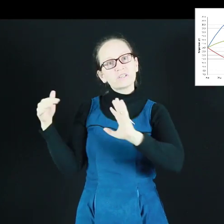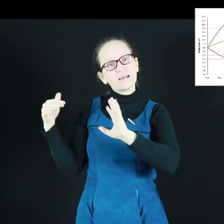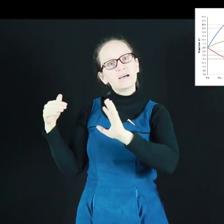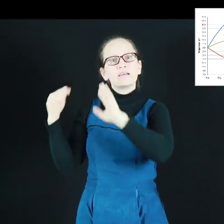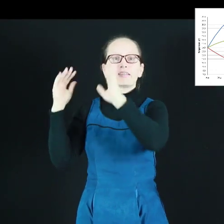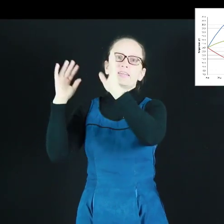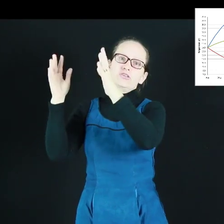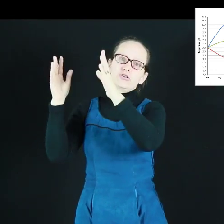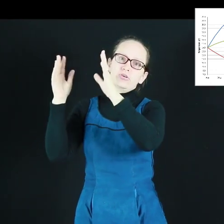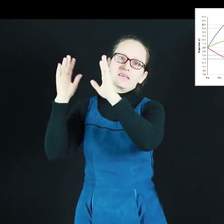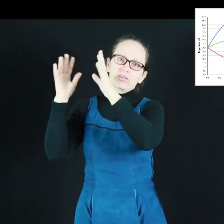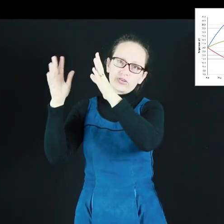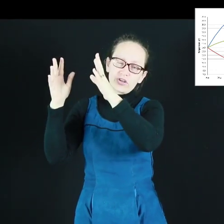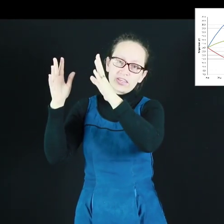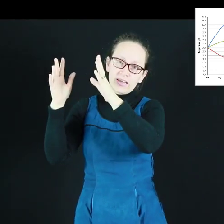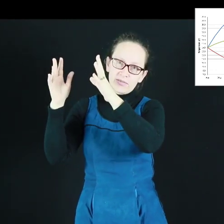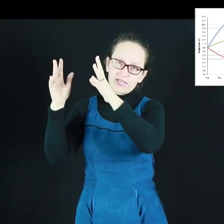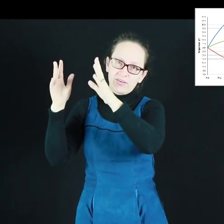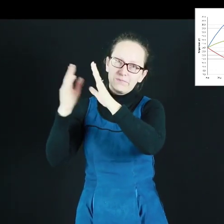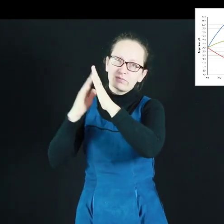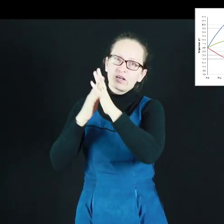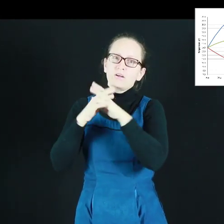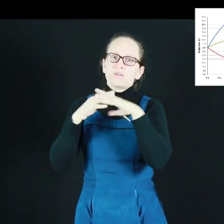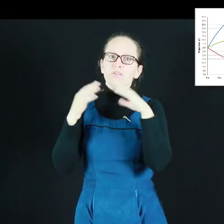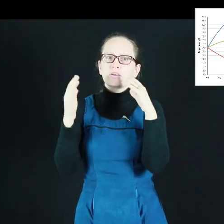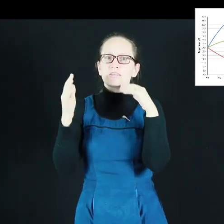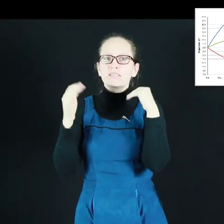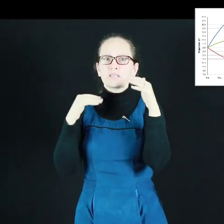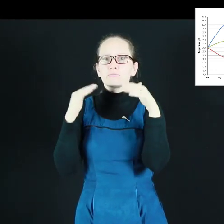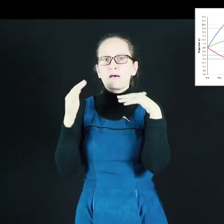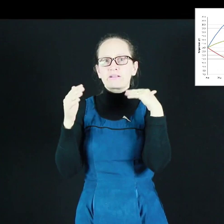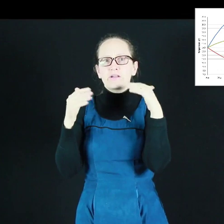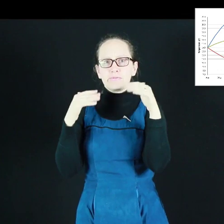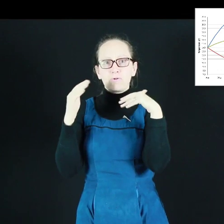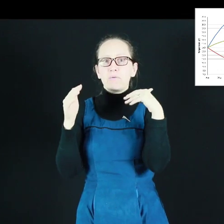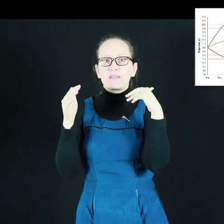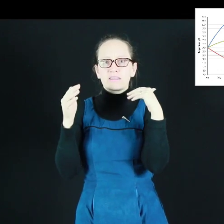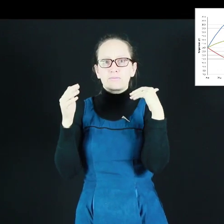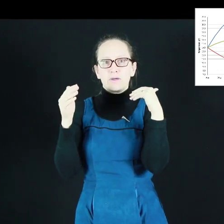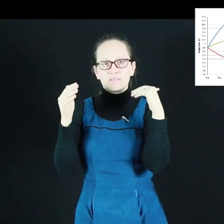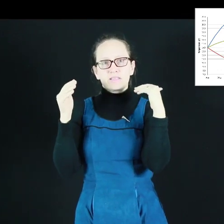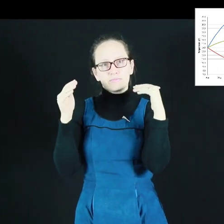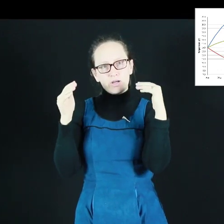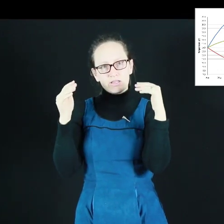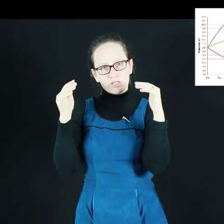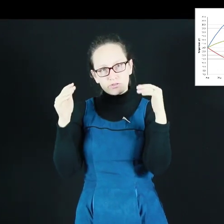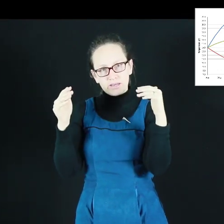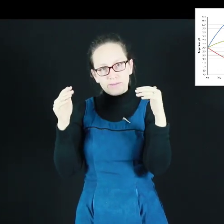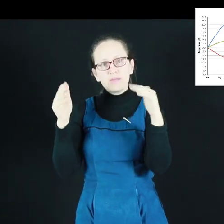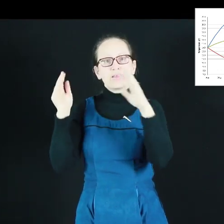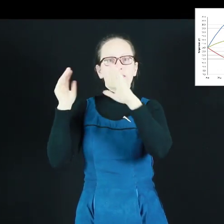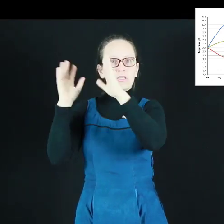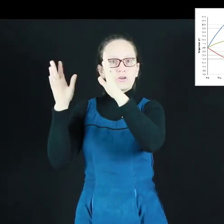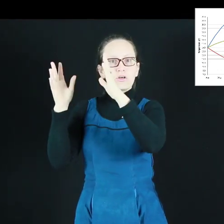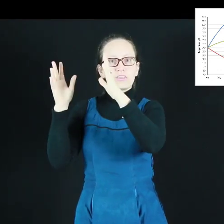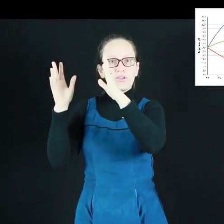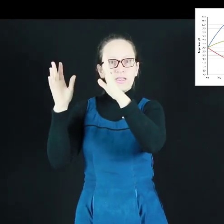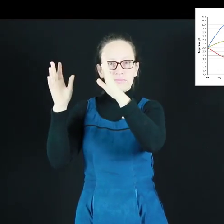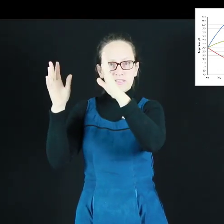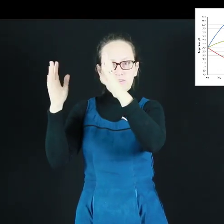water than they do in the northern hemisphere. So this is why global warming at the moment is more extreme in the northern hemisphere